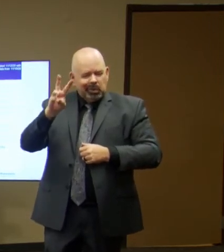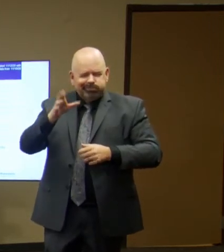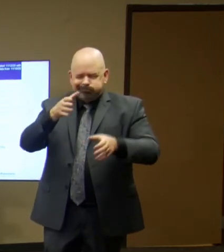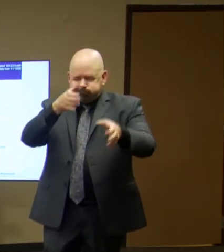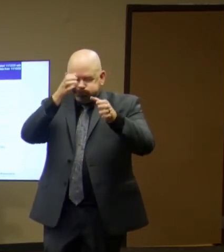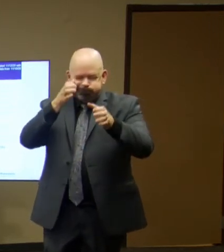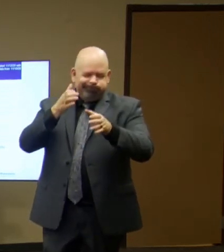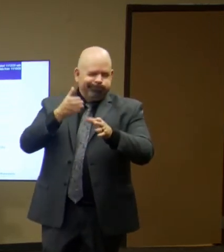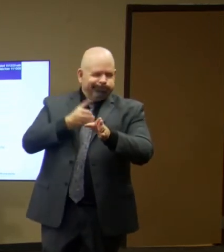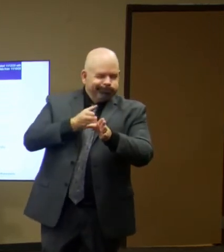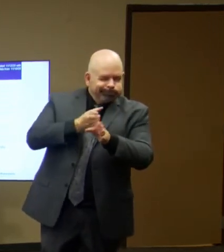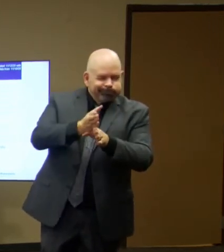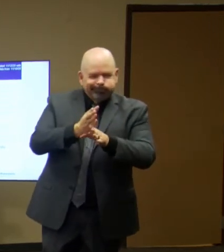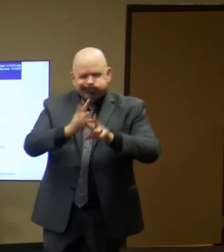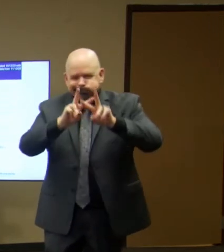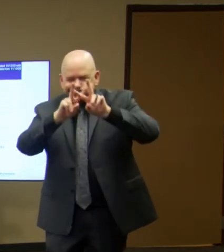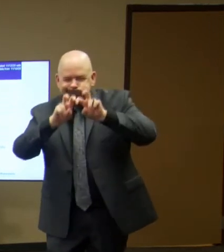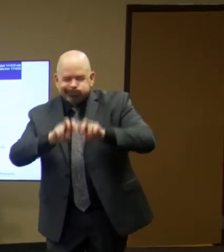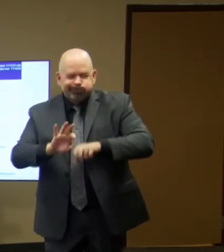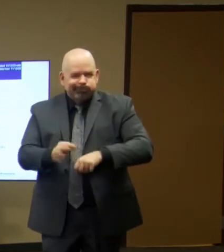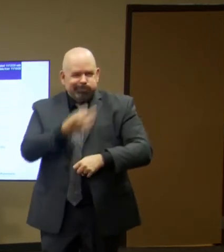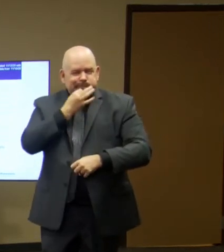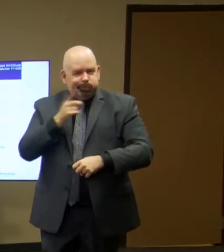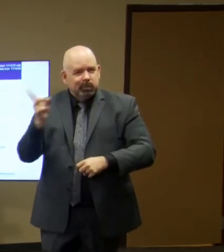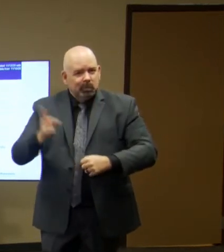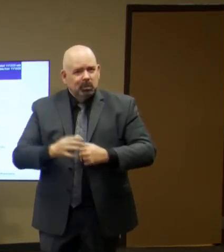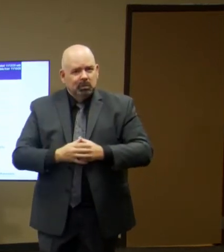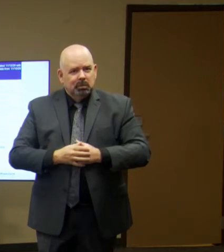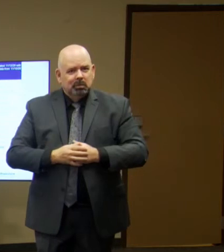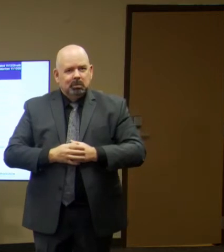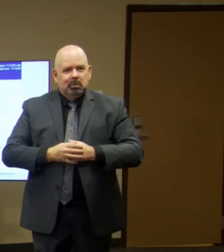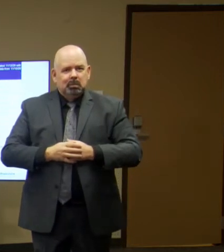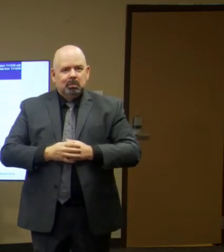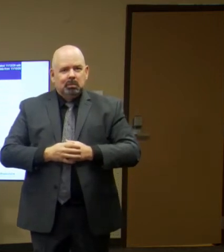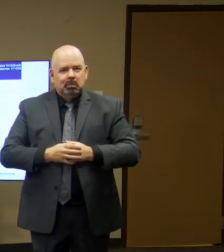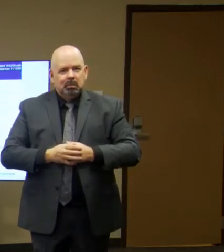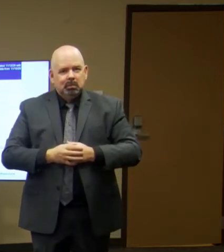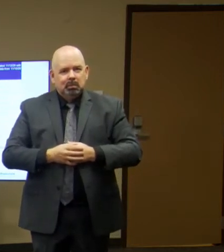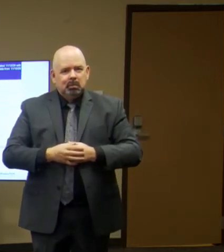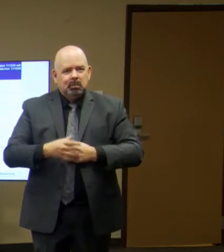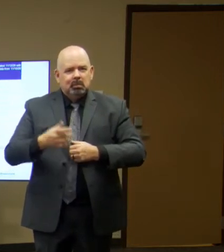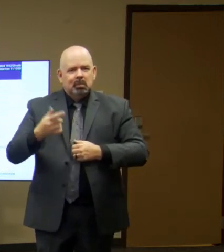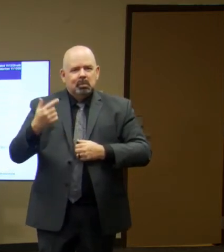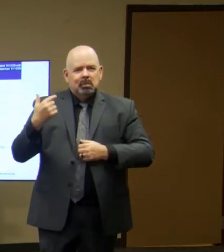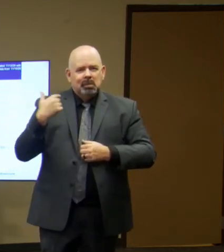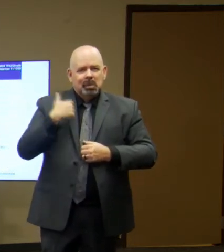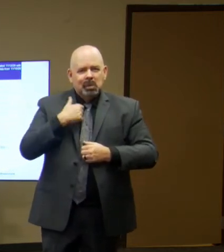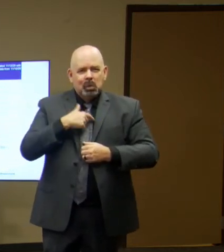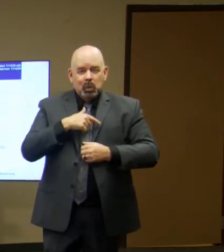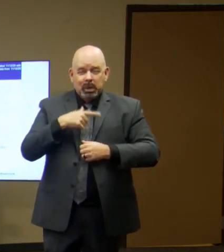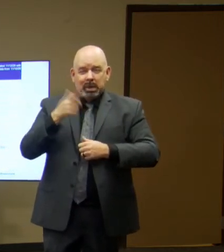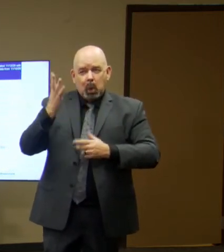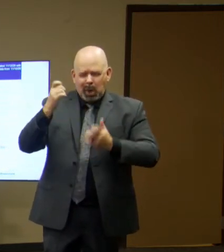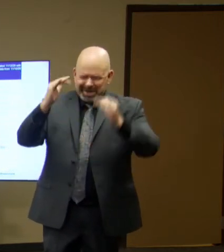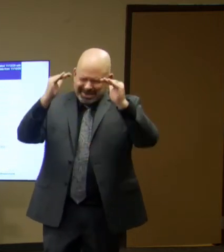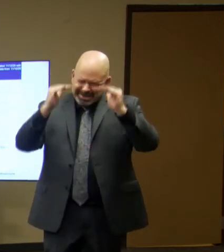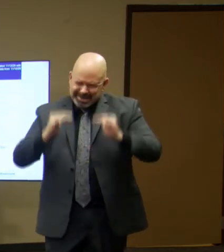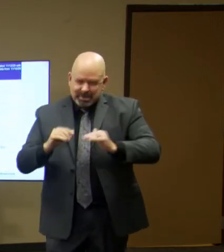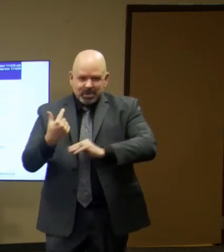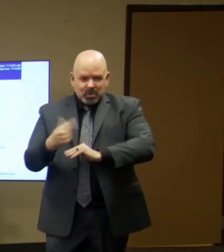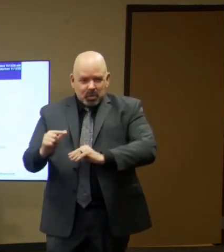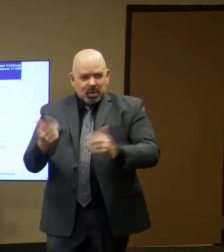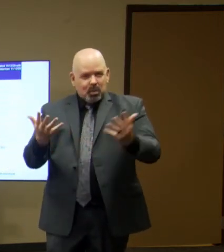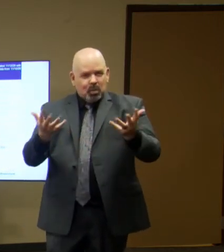where we are at that green line there, 65% compliance, not